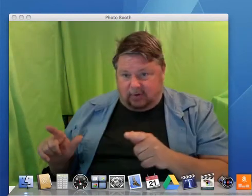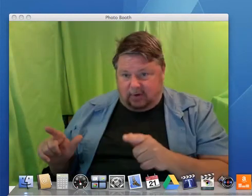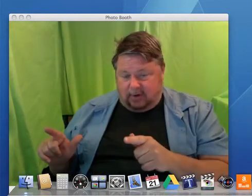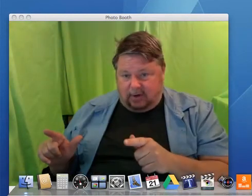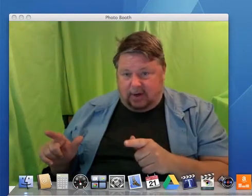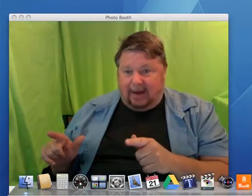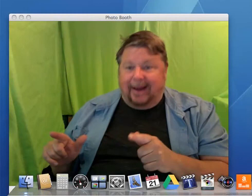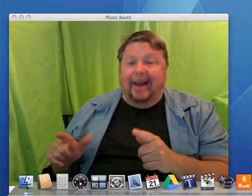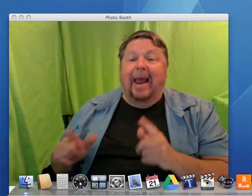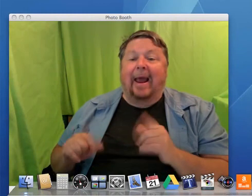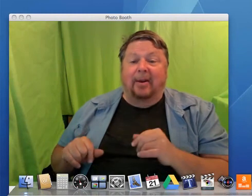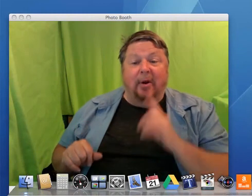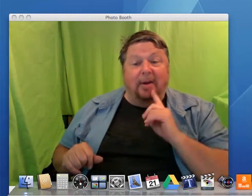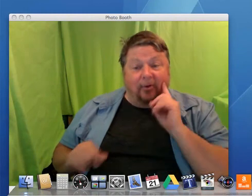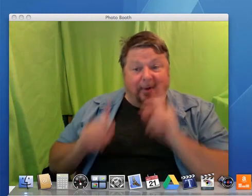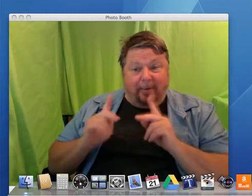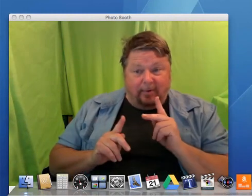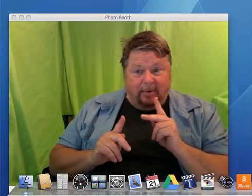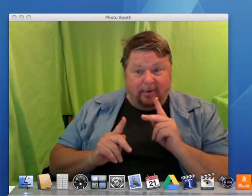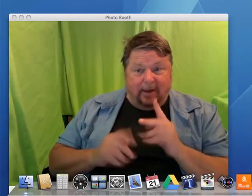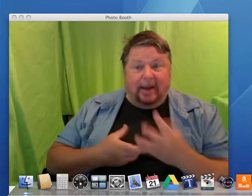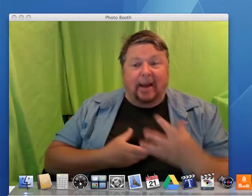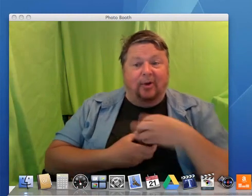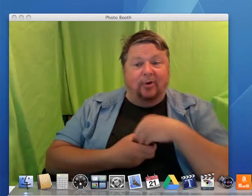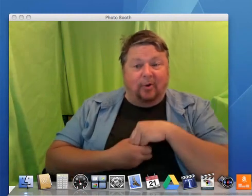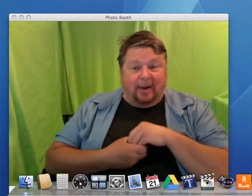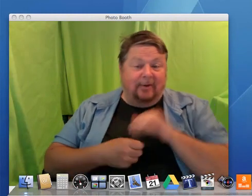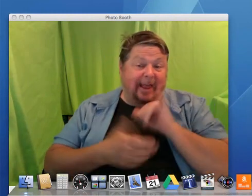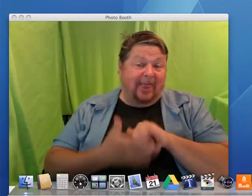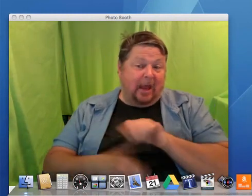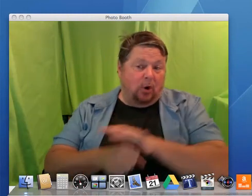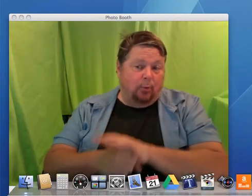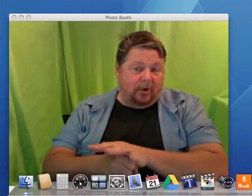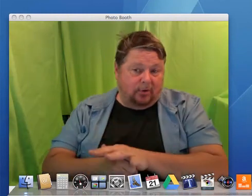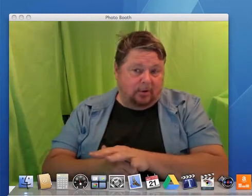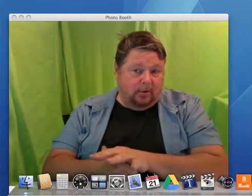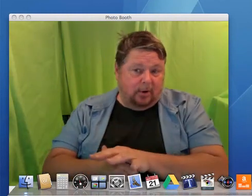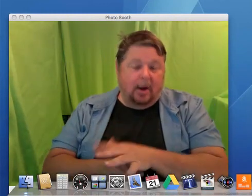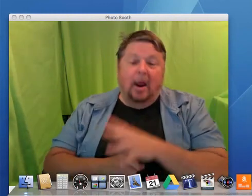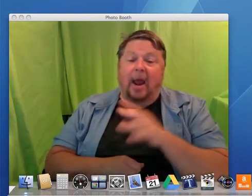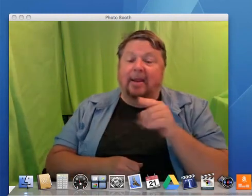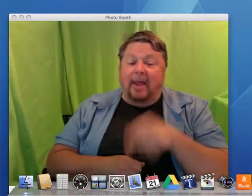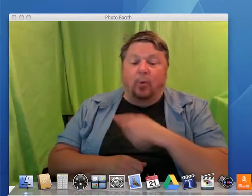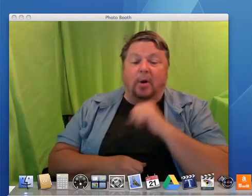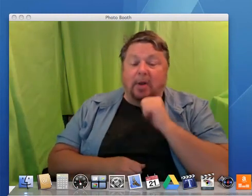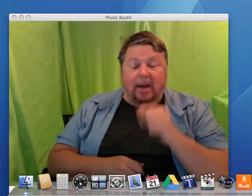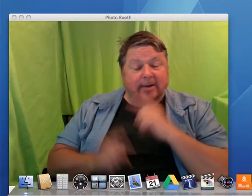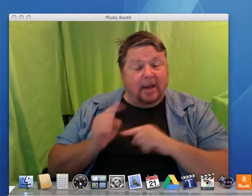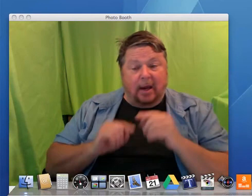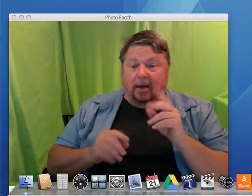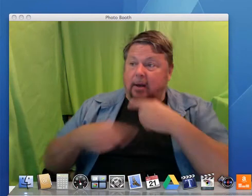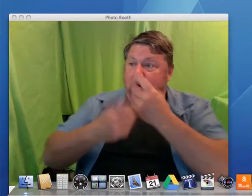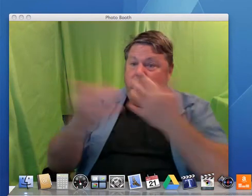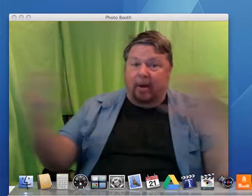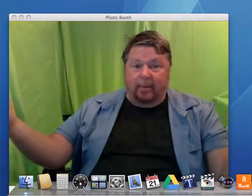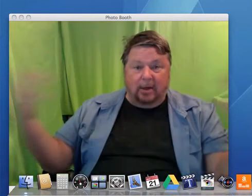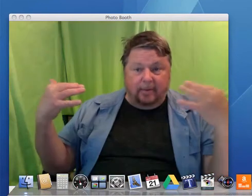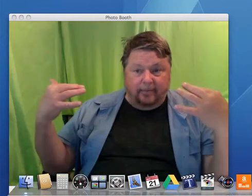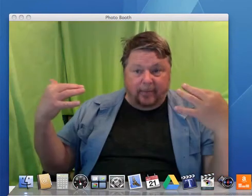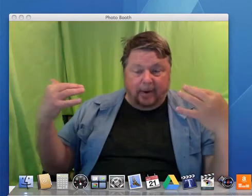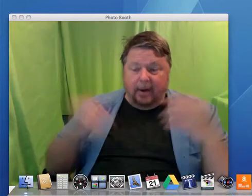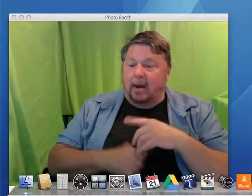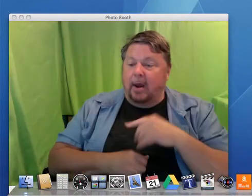language. And you had deaf people internalizing that oppression. And they would not sign in